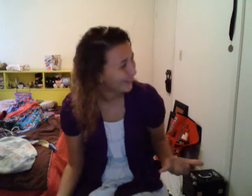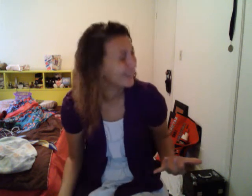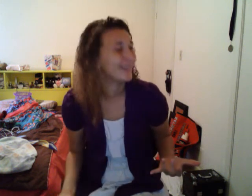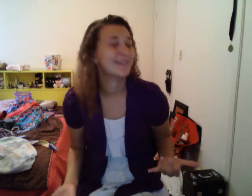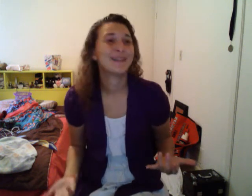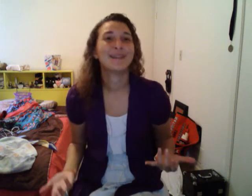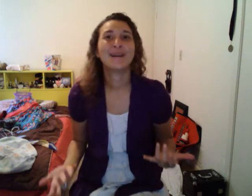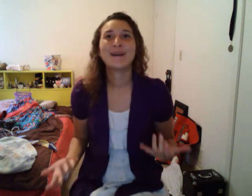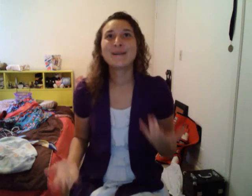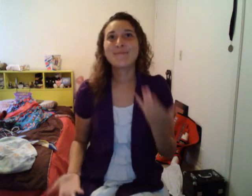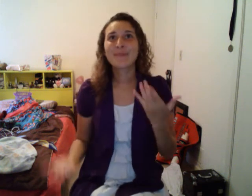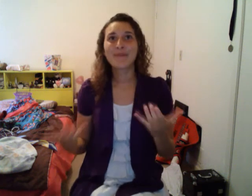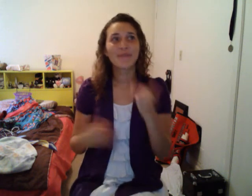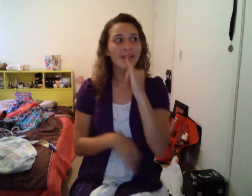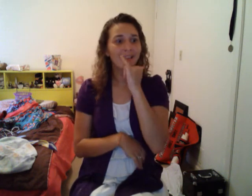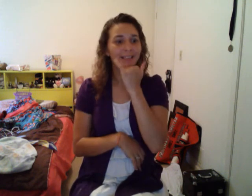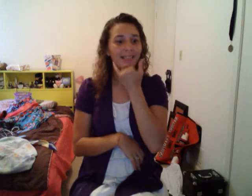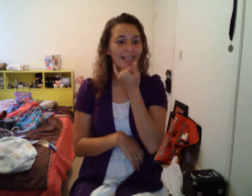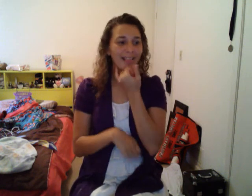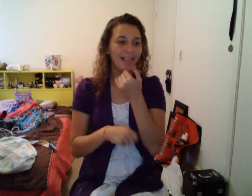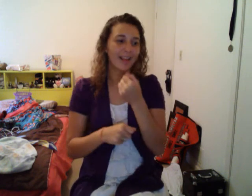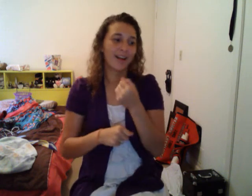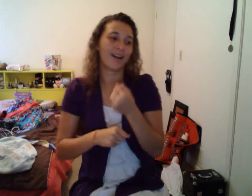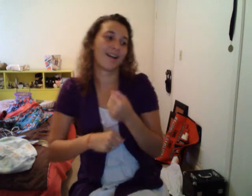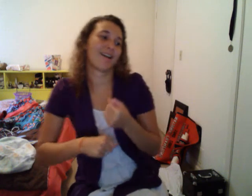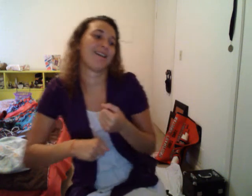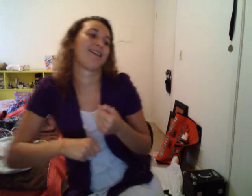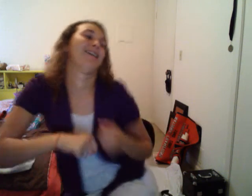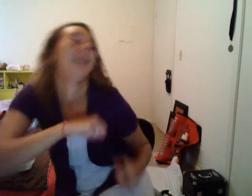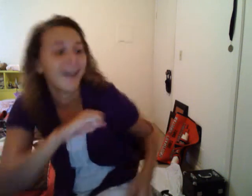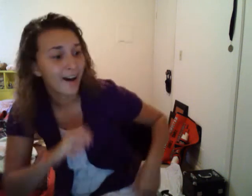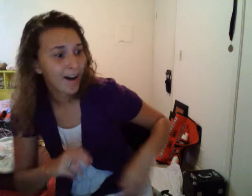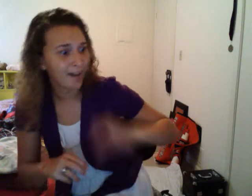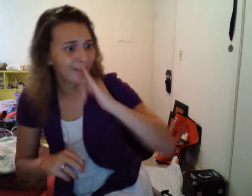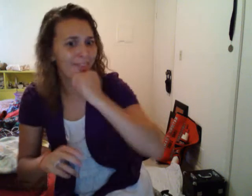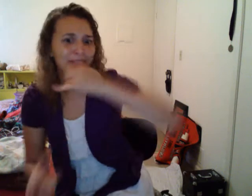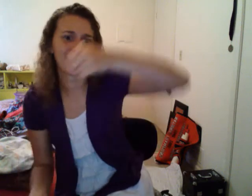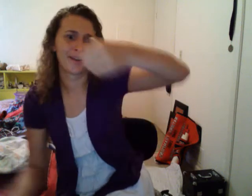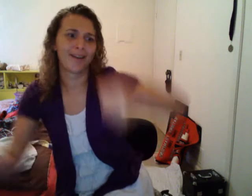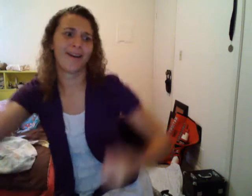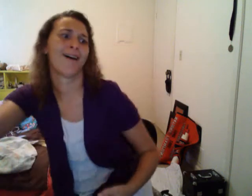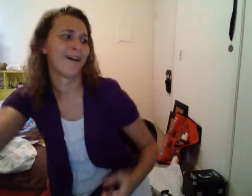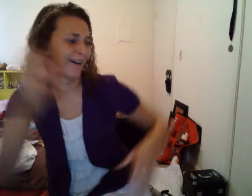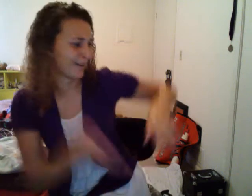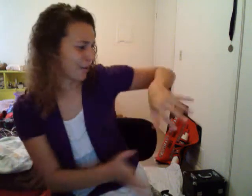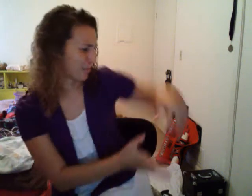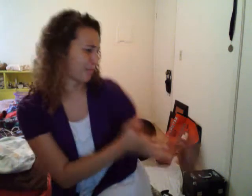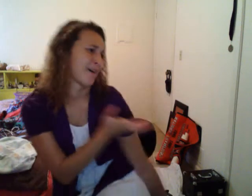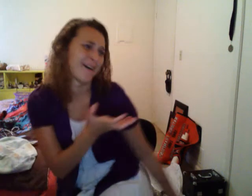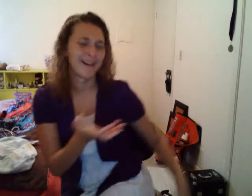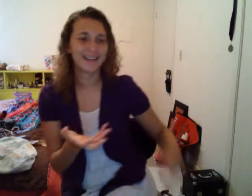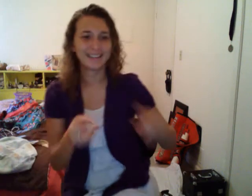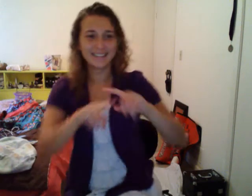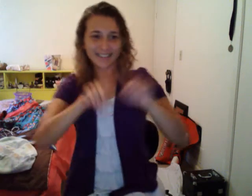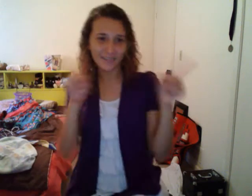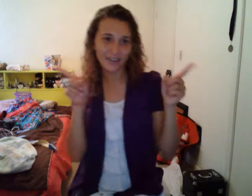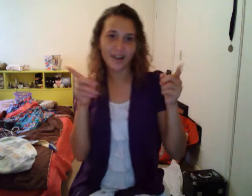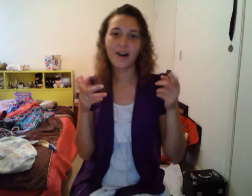you accidentally like leaned into the steering wheel or something like that. But or say that the